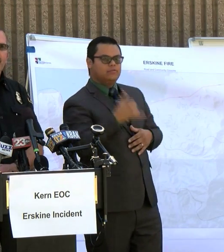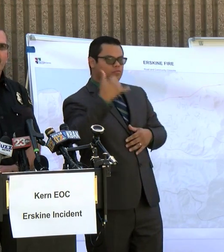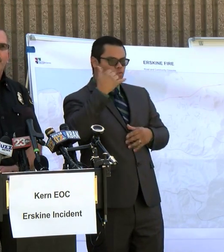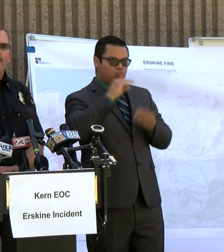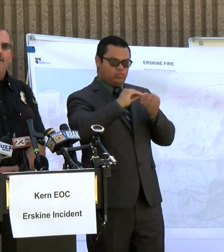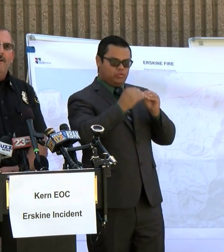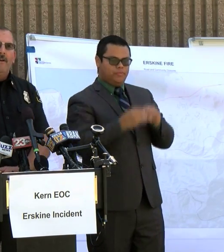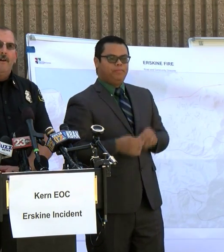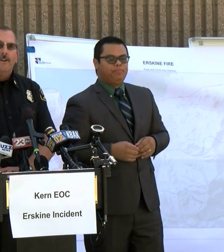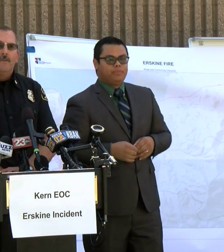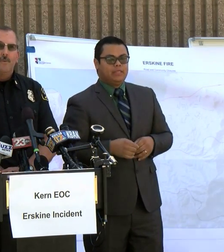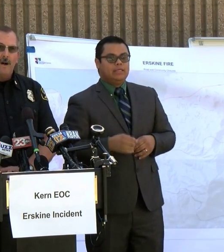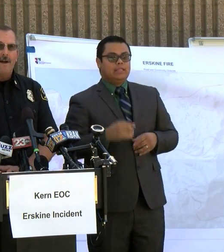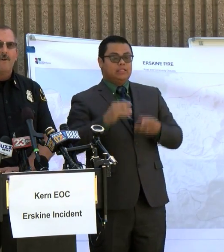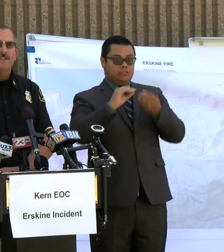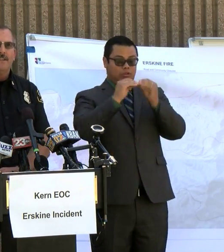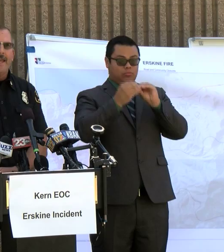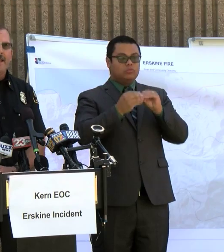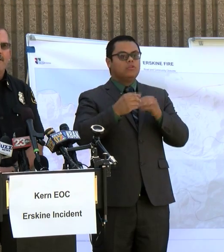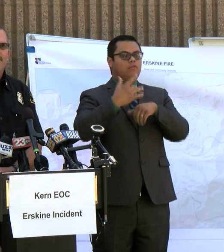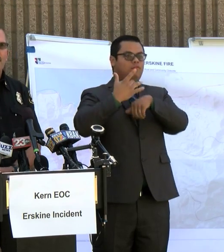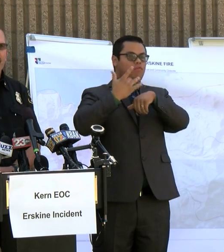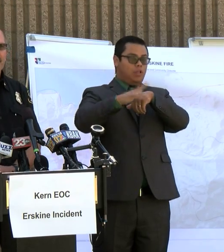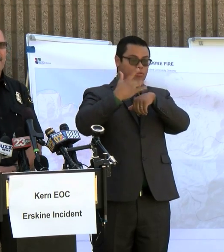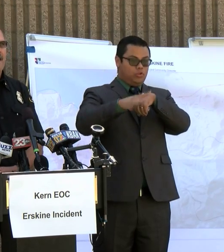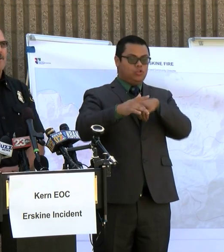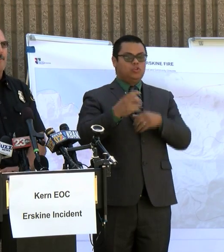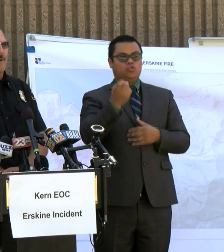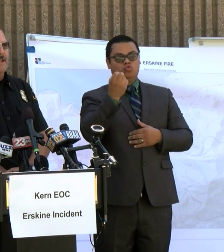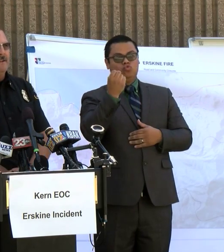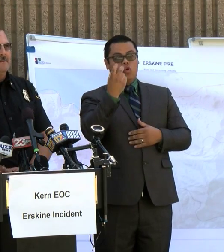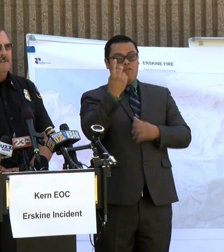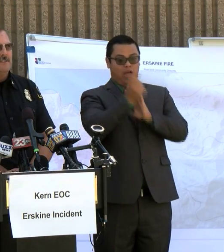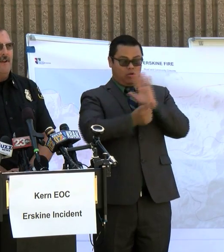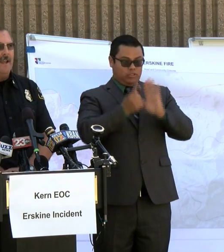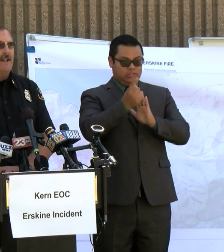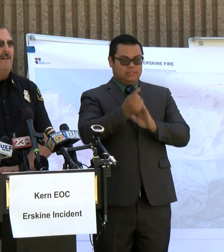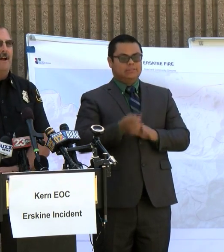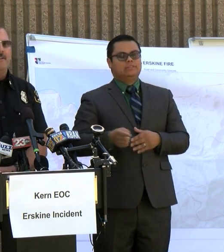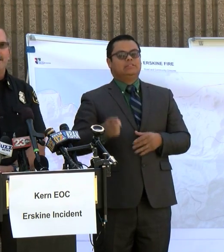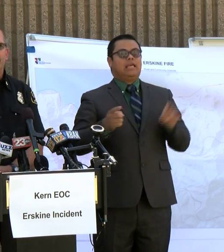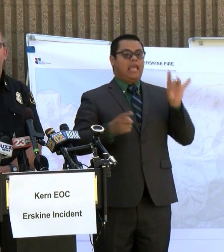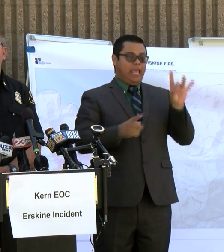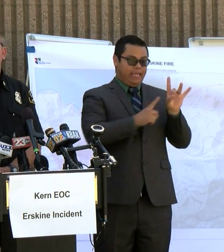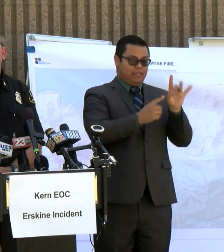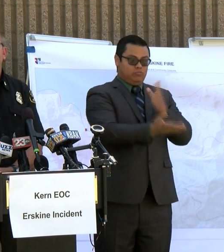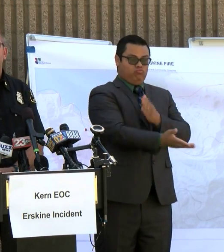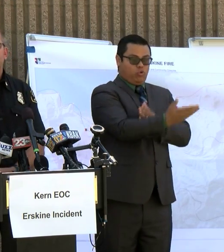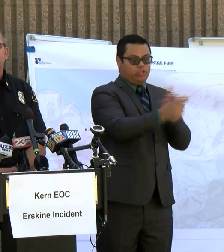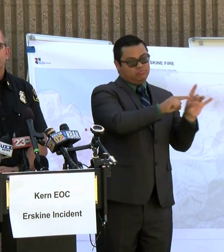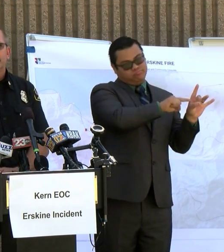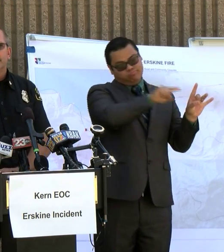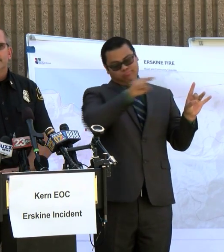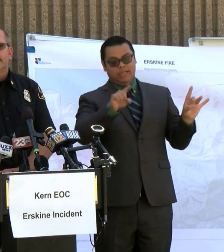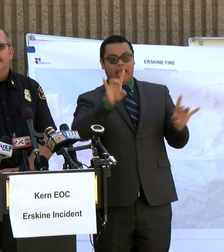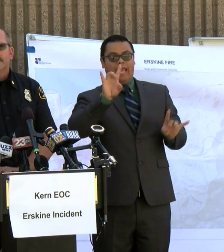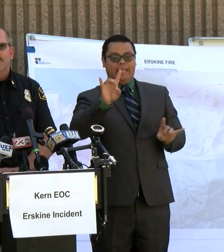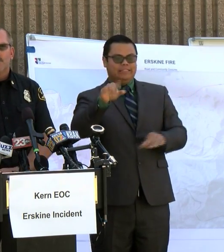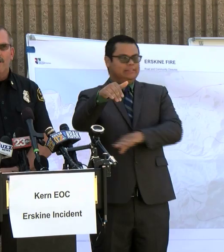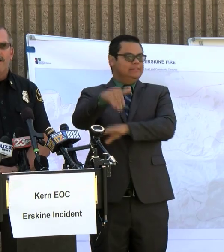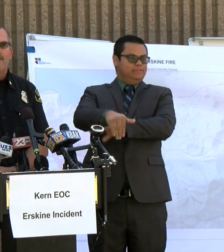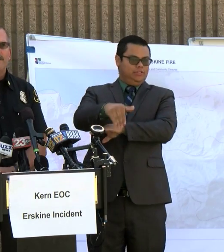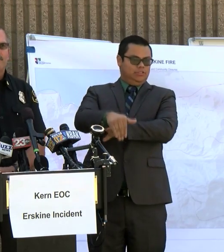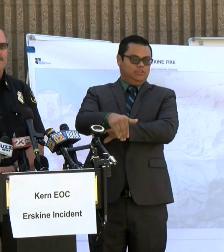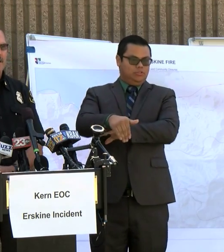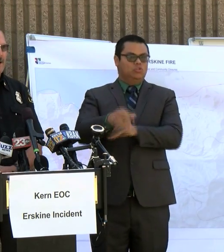be available 12 hours a day from 8 o'clock in the morning till 8 o'clock in the evening. It's